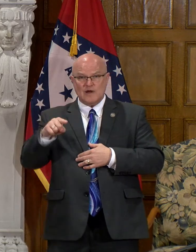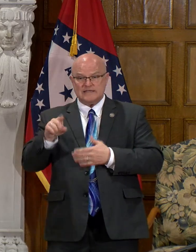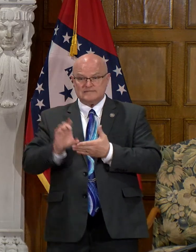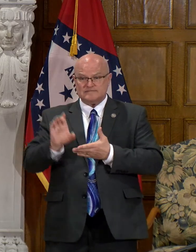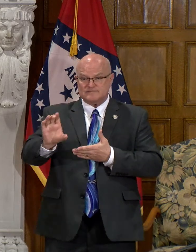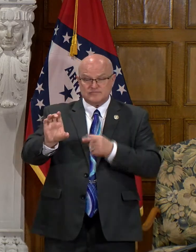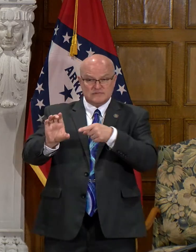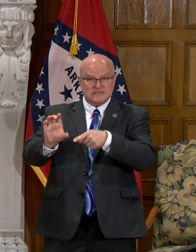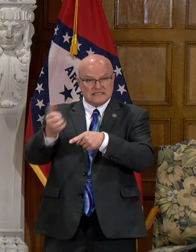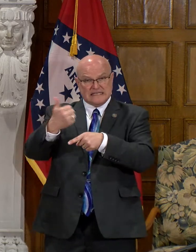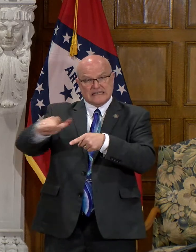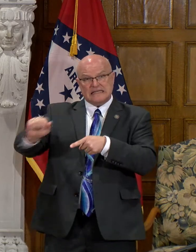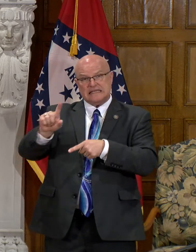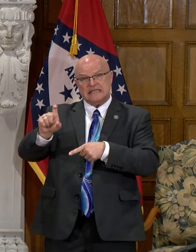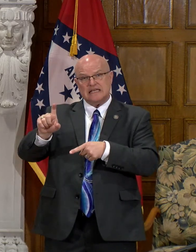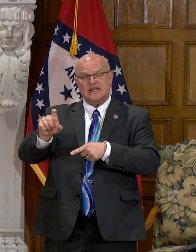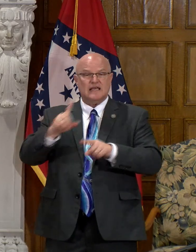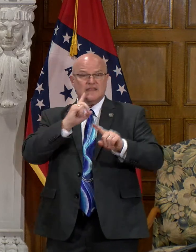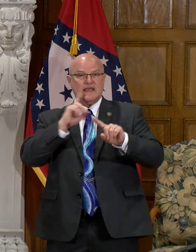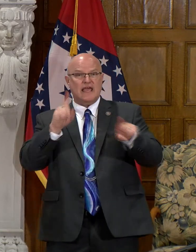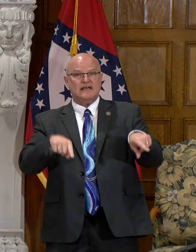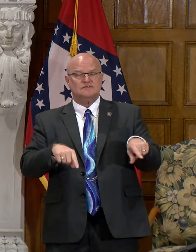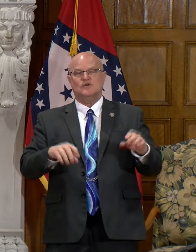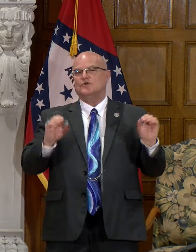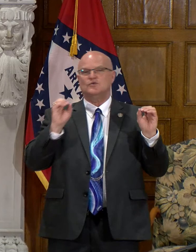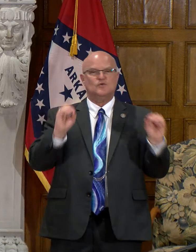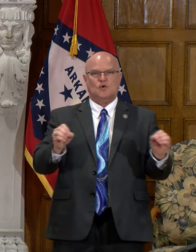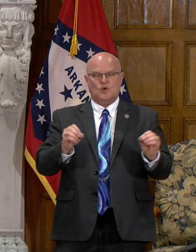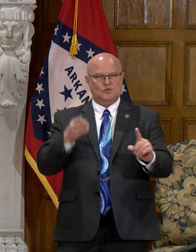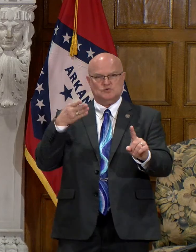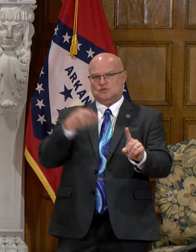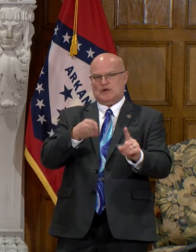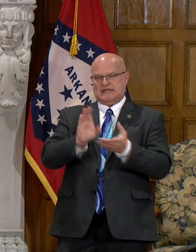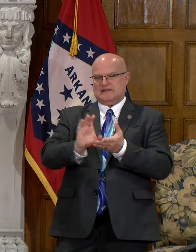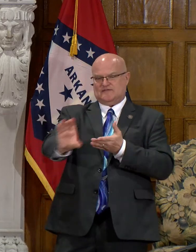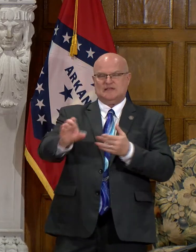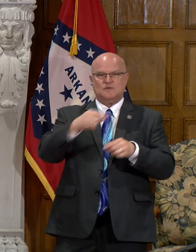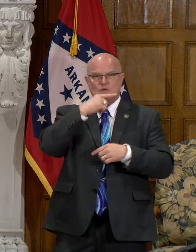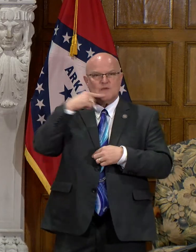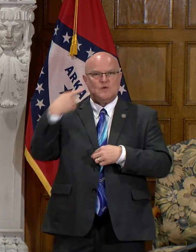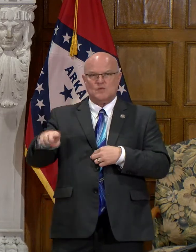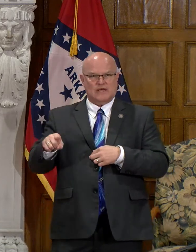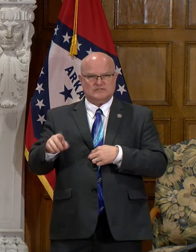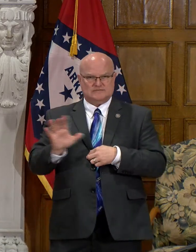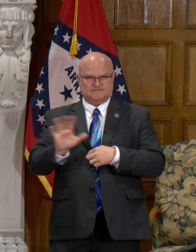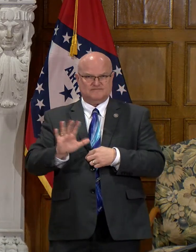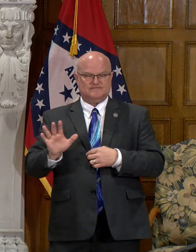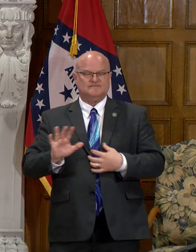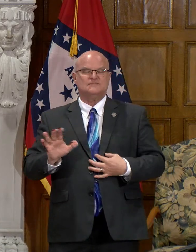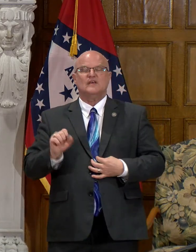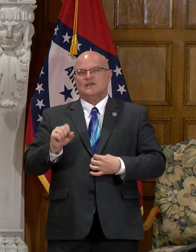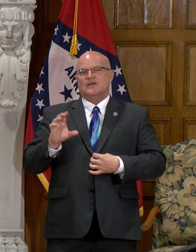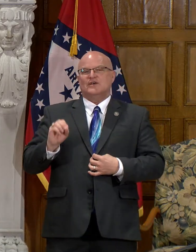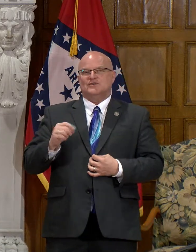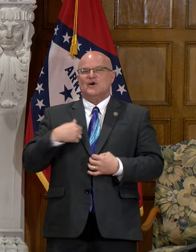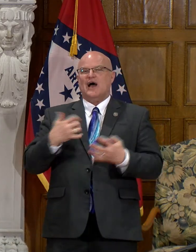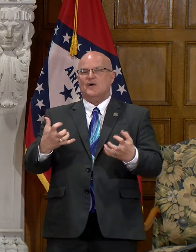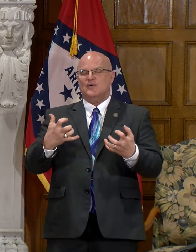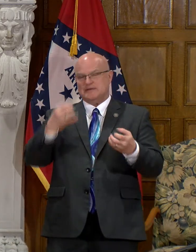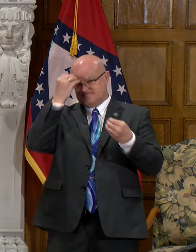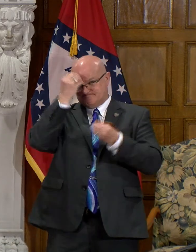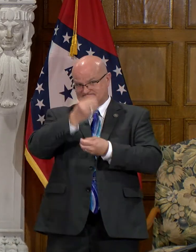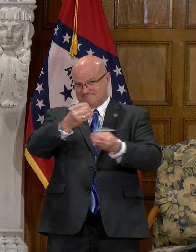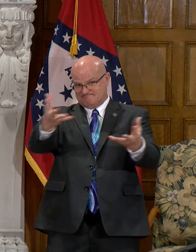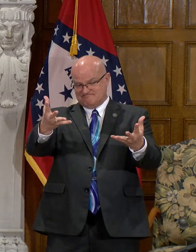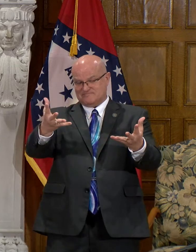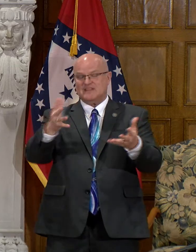that we have invested in. The answer is there are no direct investments in Russian assets, and so I wanted to provide